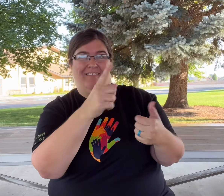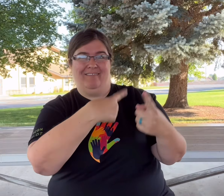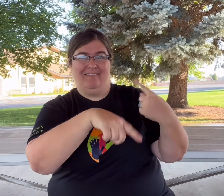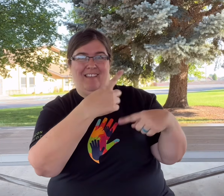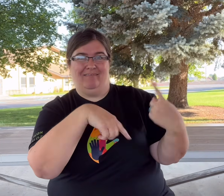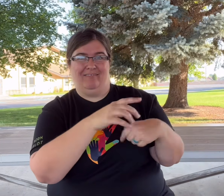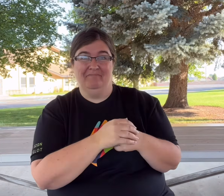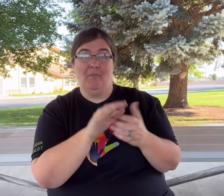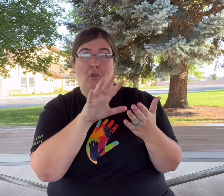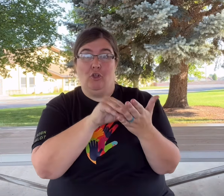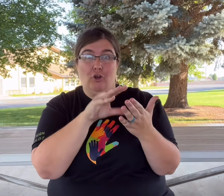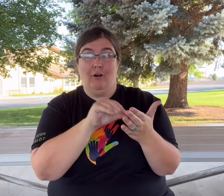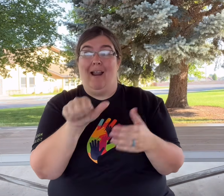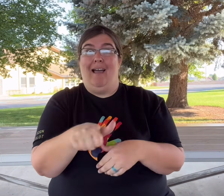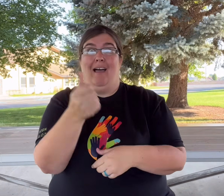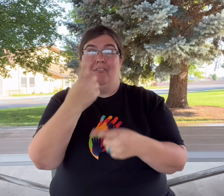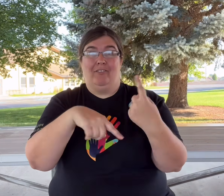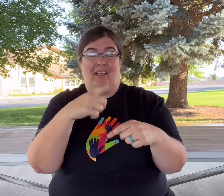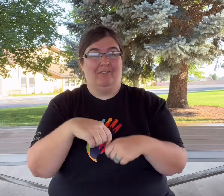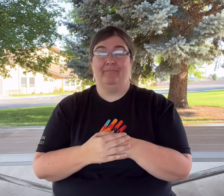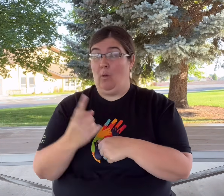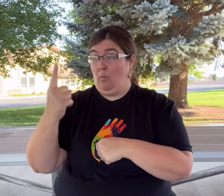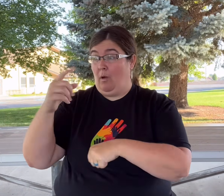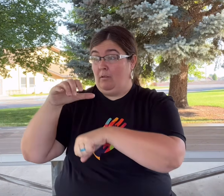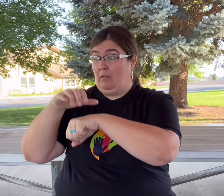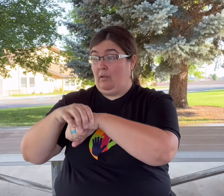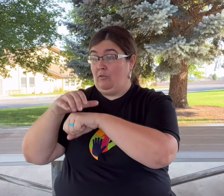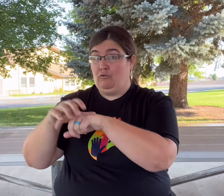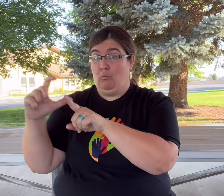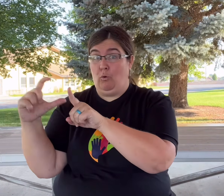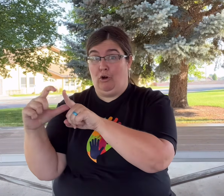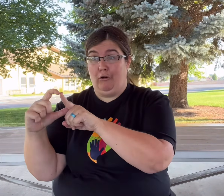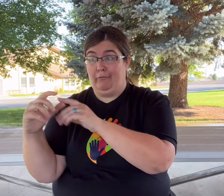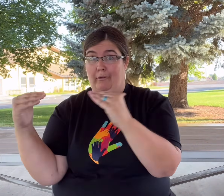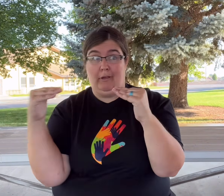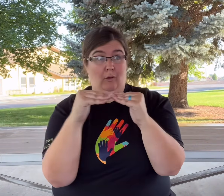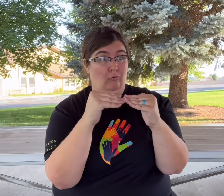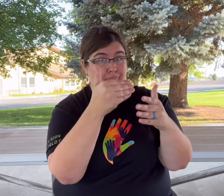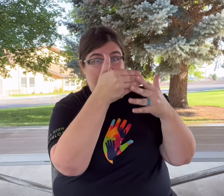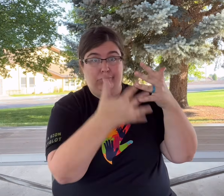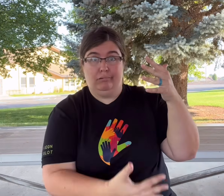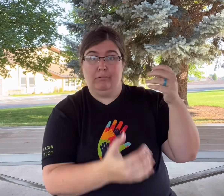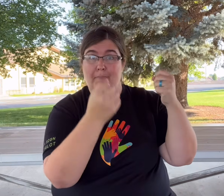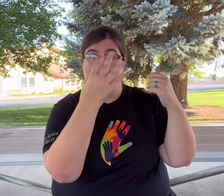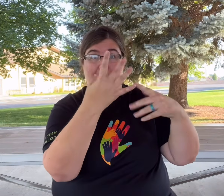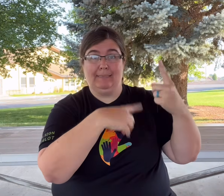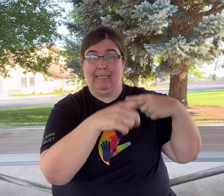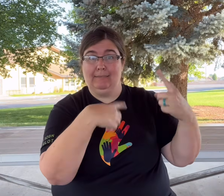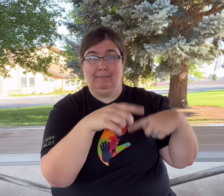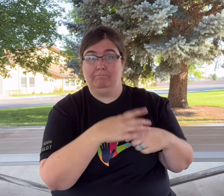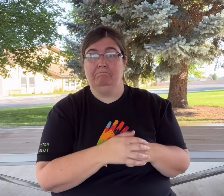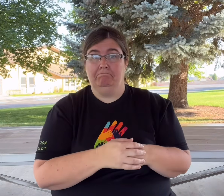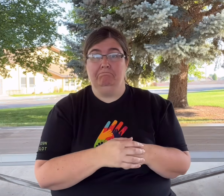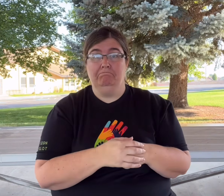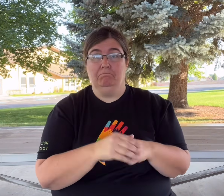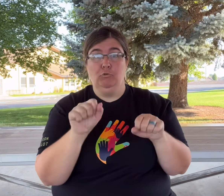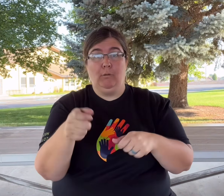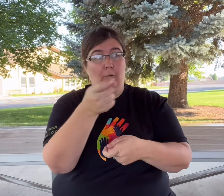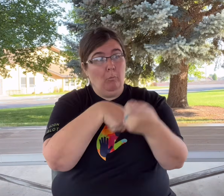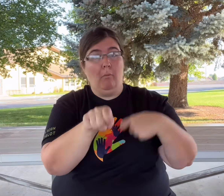in its place. So just learn a different sign for it. Each English word has many English equivalents.